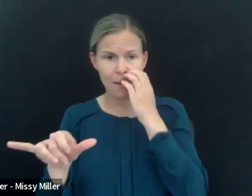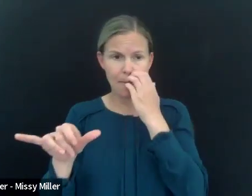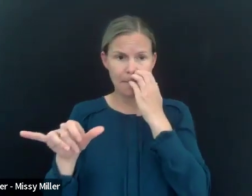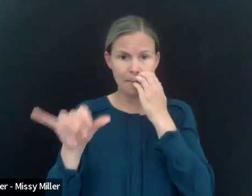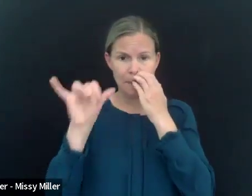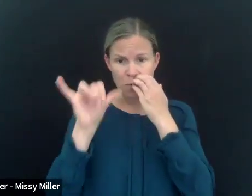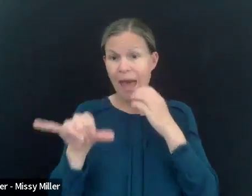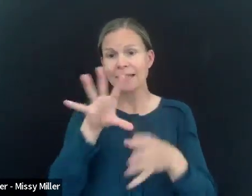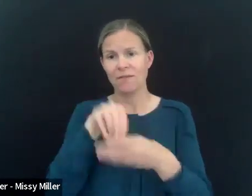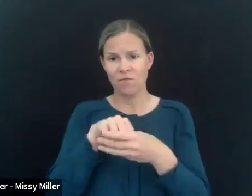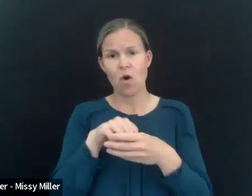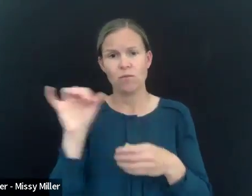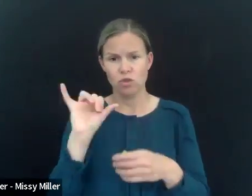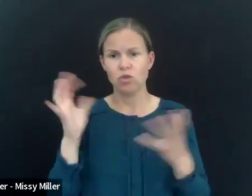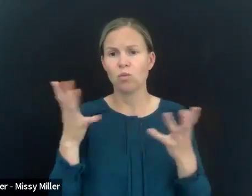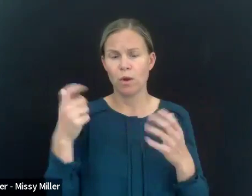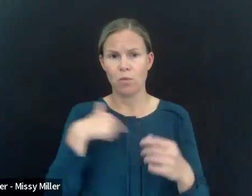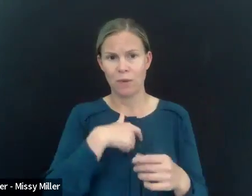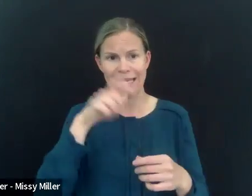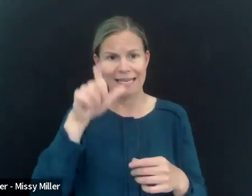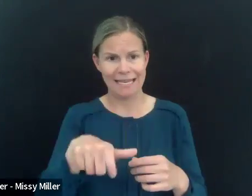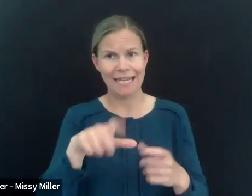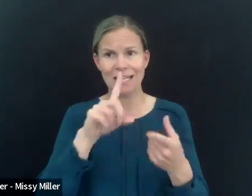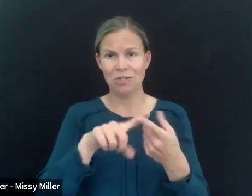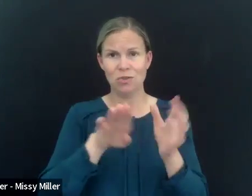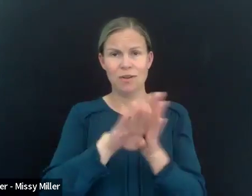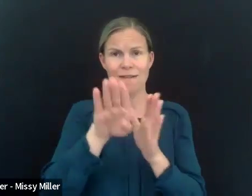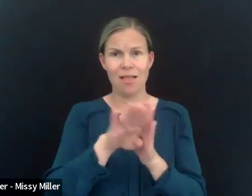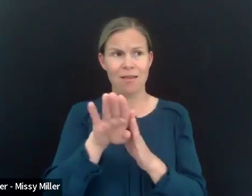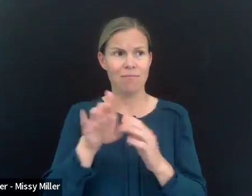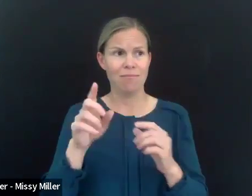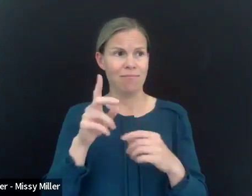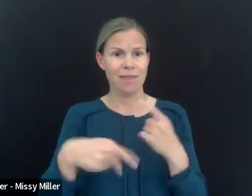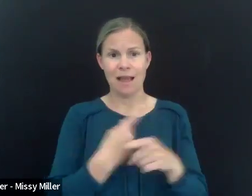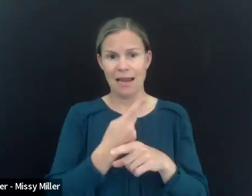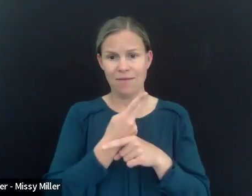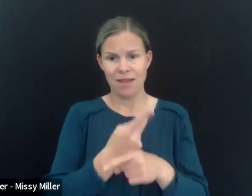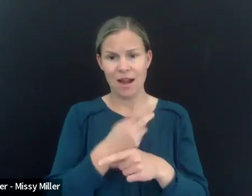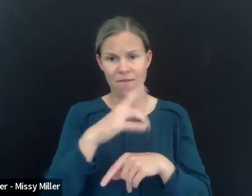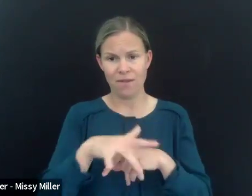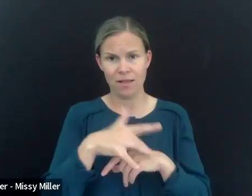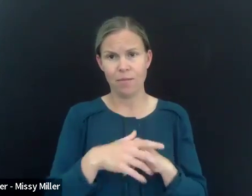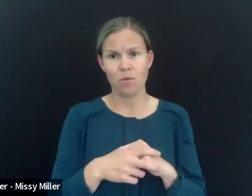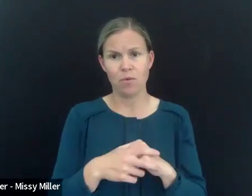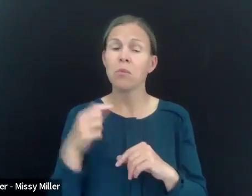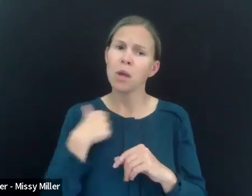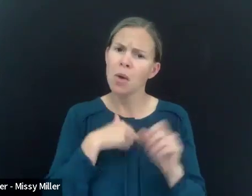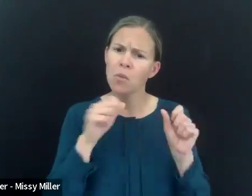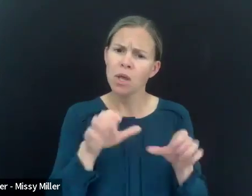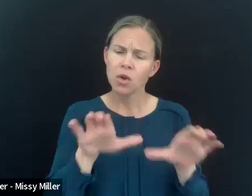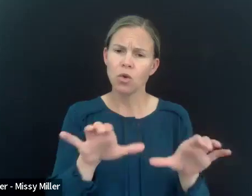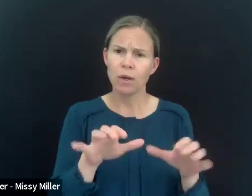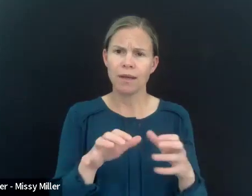part of what we need to make these models of care viable. And we can do it in a way that's not,